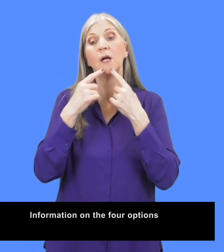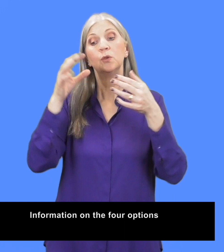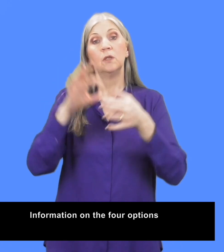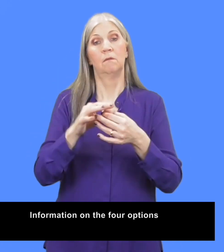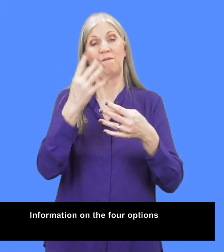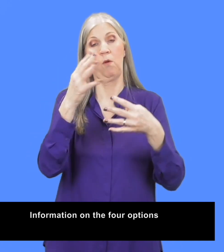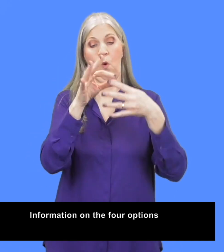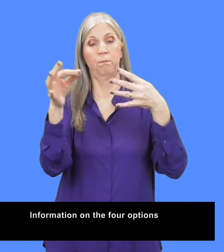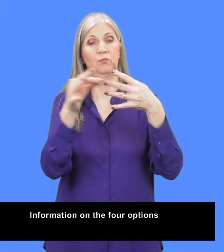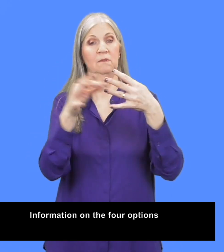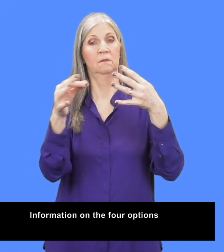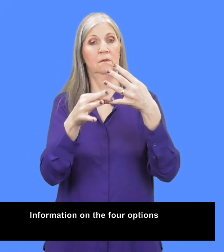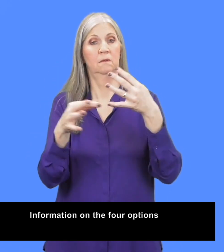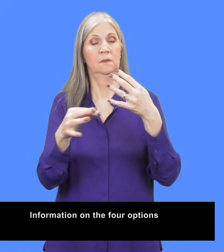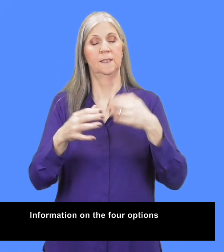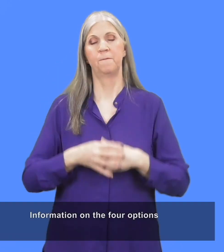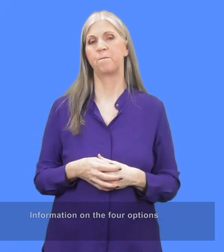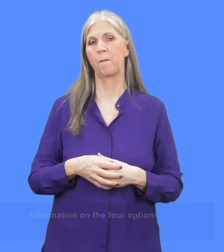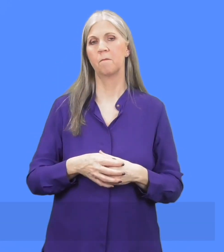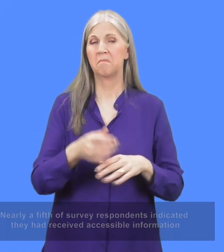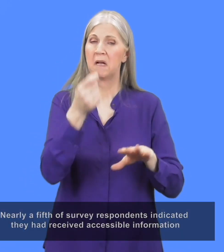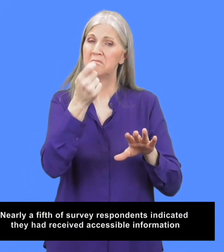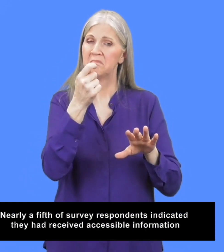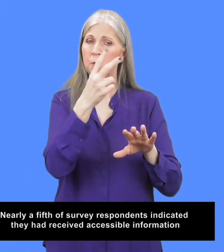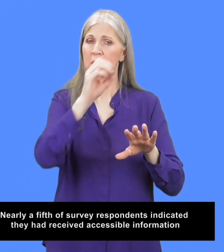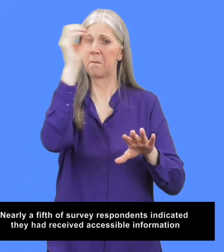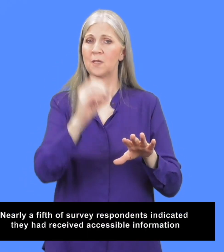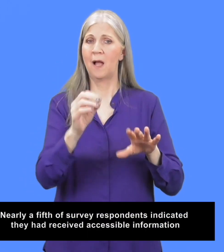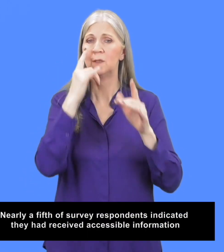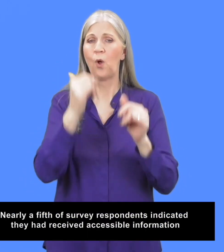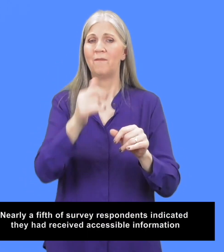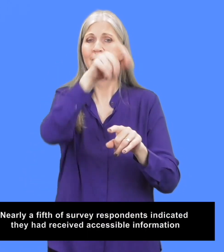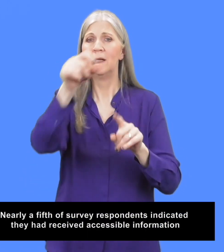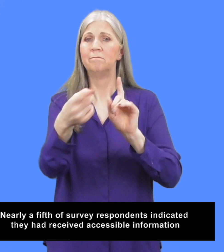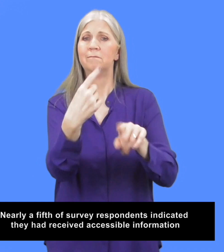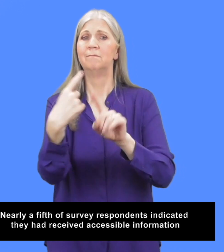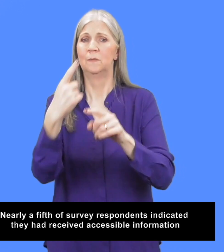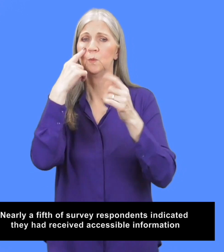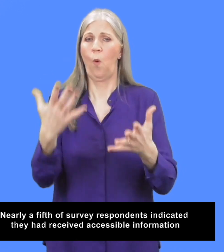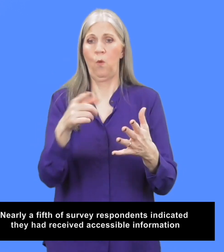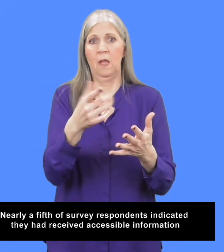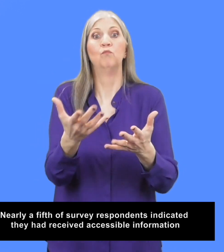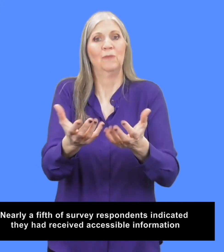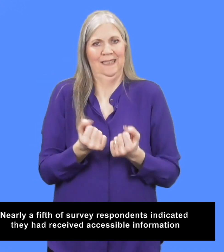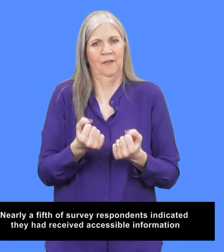Information on the 4 options. Nearly a fifth of survey respondents indicated that they had received accessible